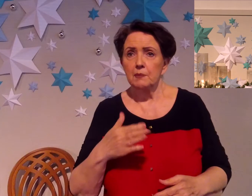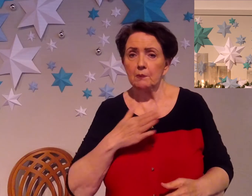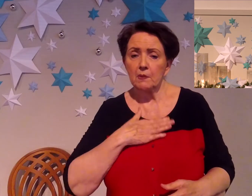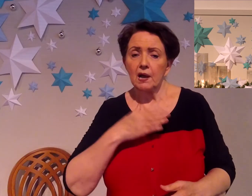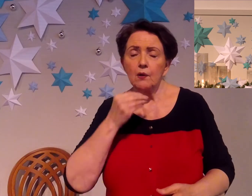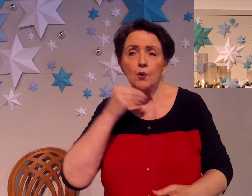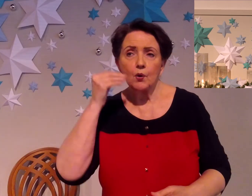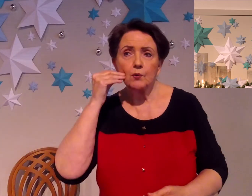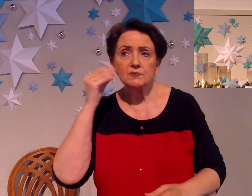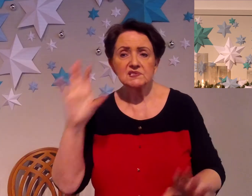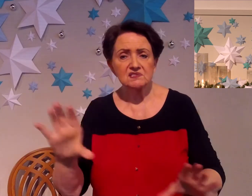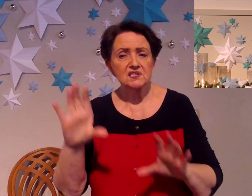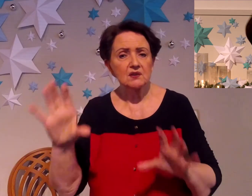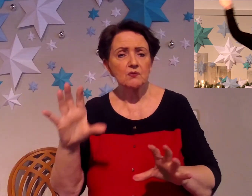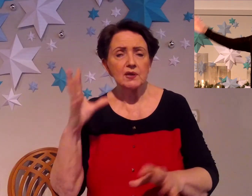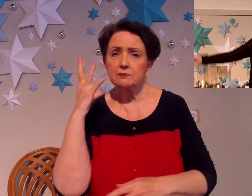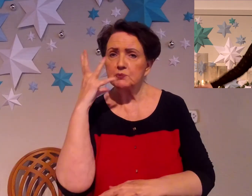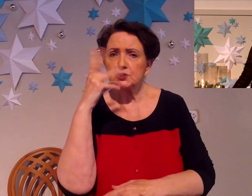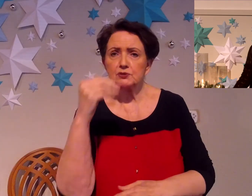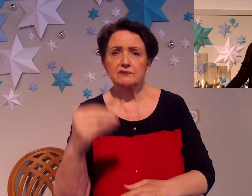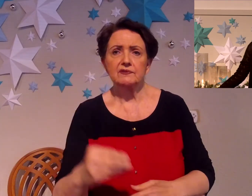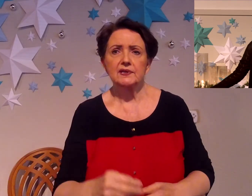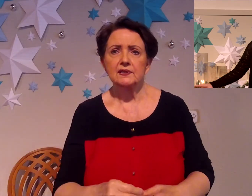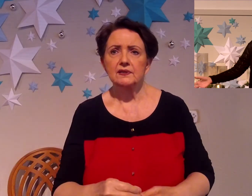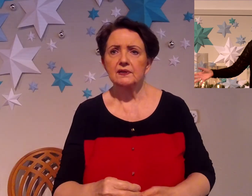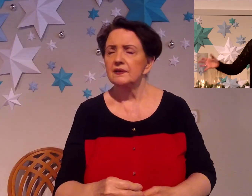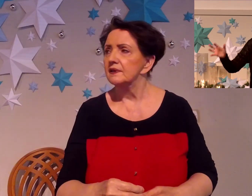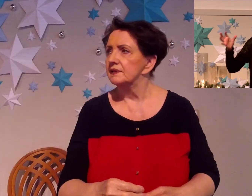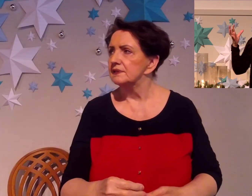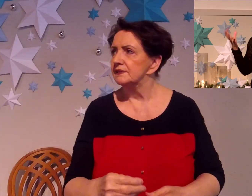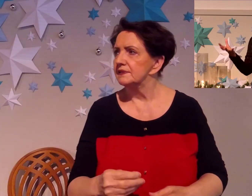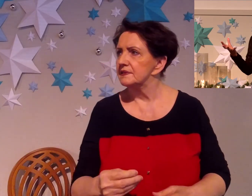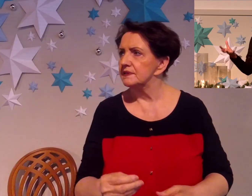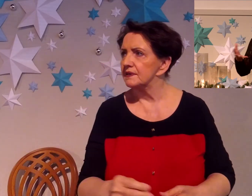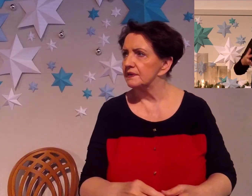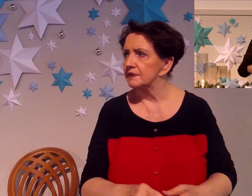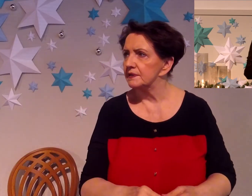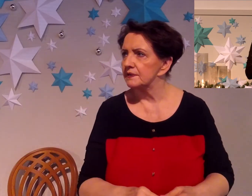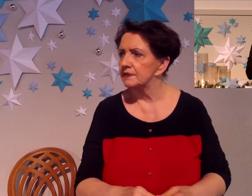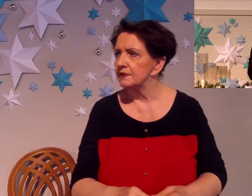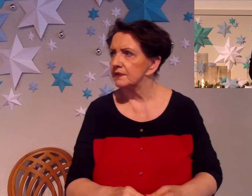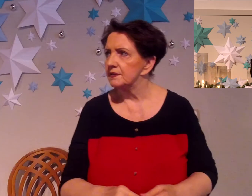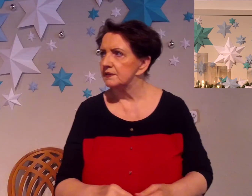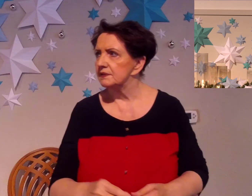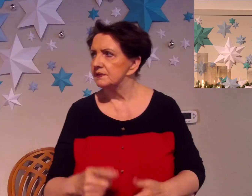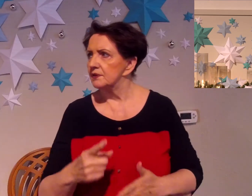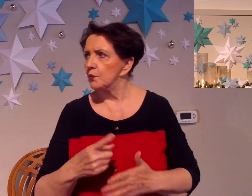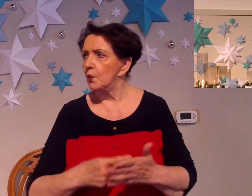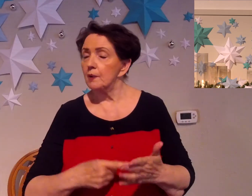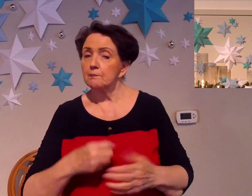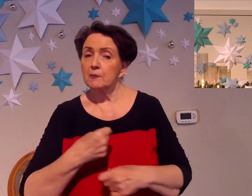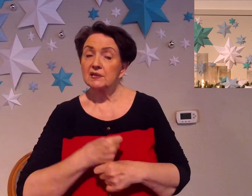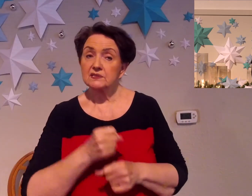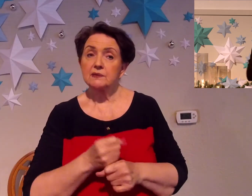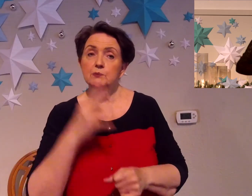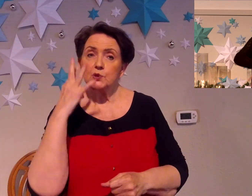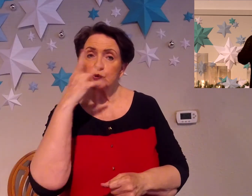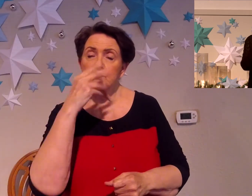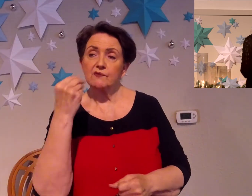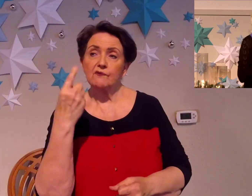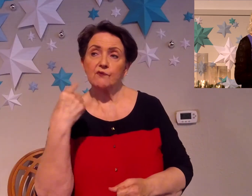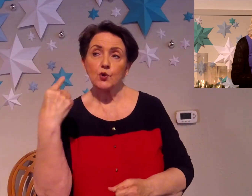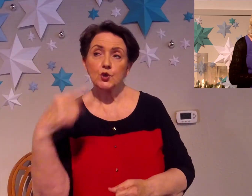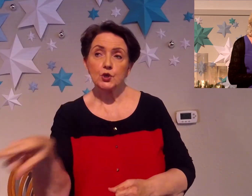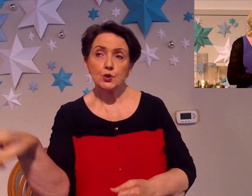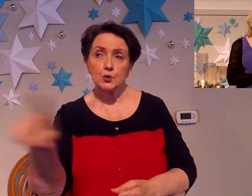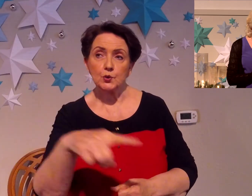we really enjoy. You might have nothing but lights and garlands, but it's what makes it beautiful to you and